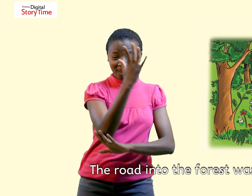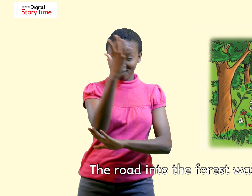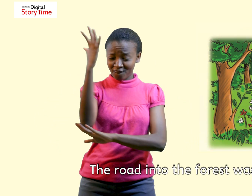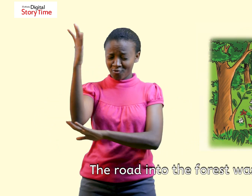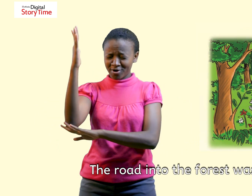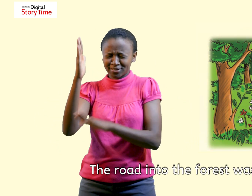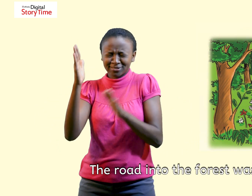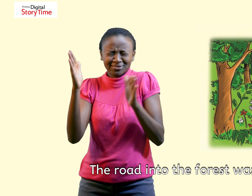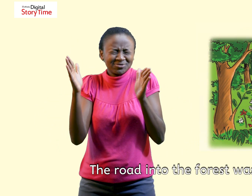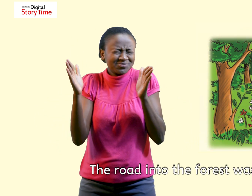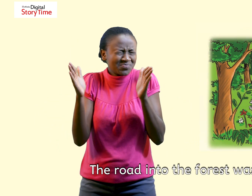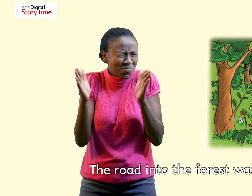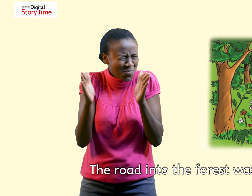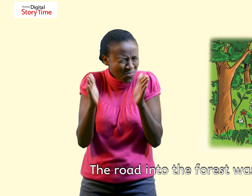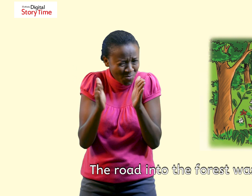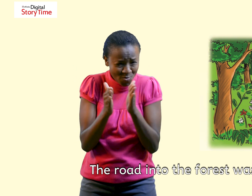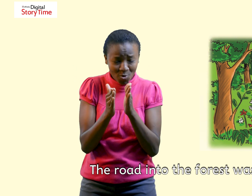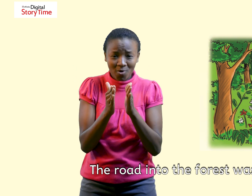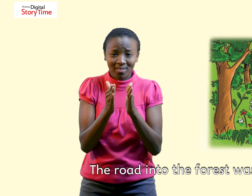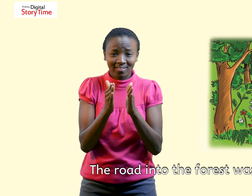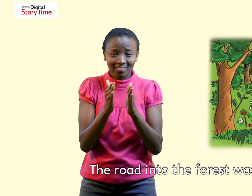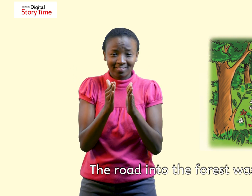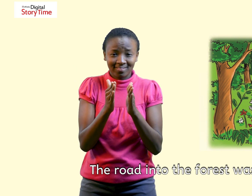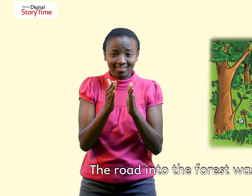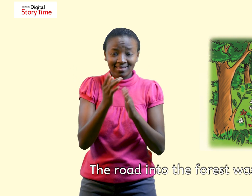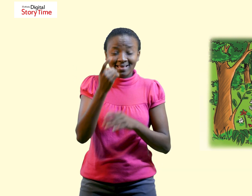The road into the forest was narrow.